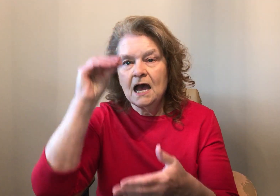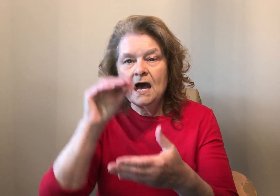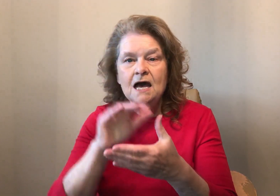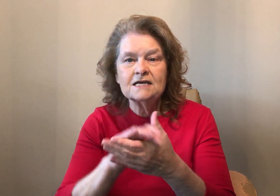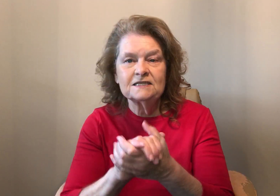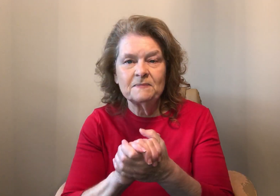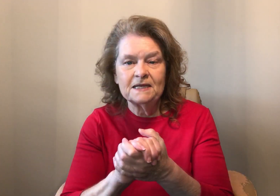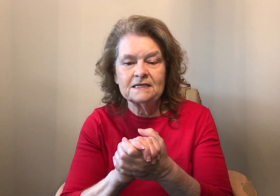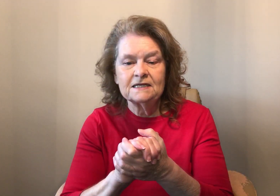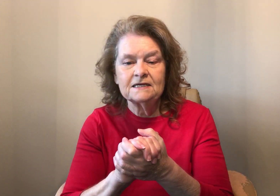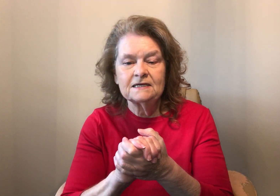husband.